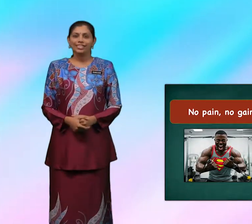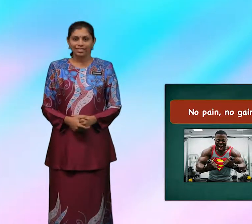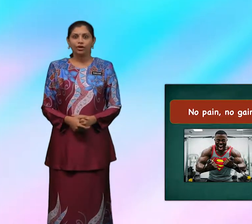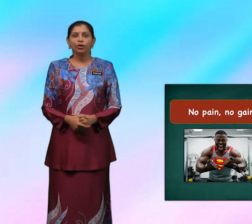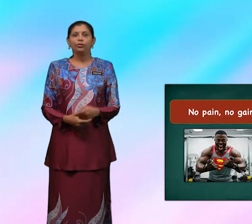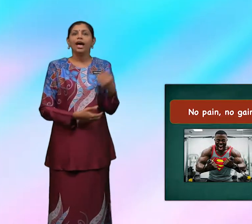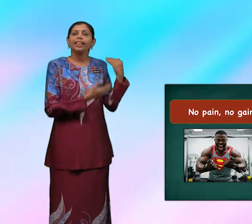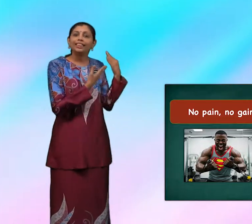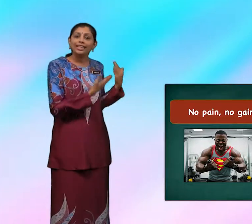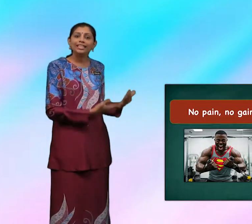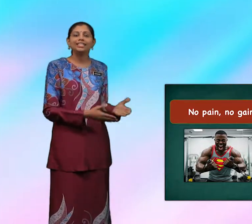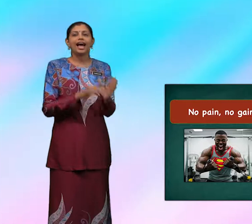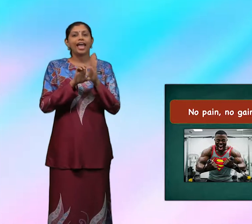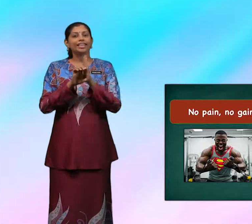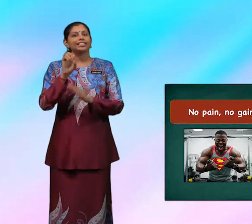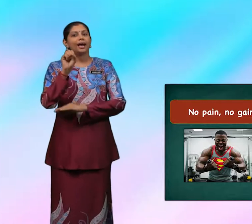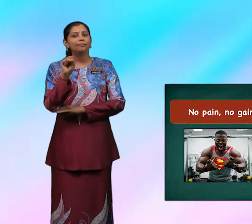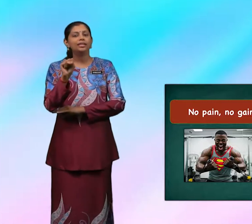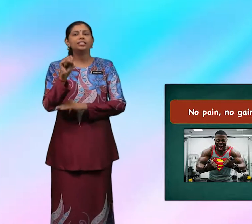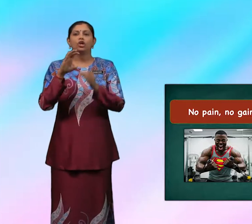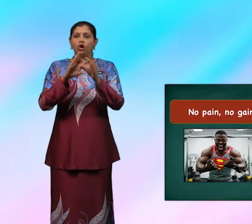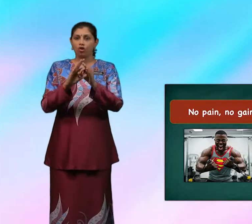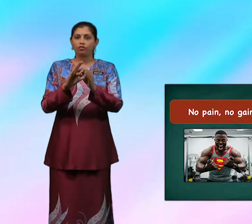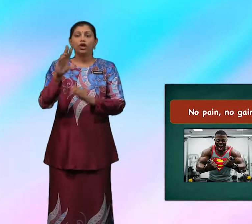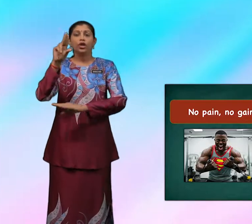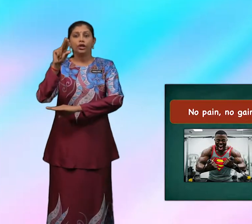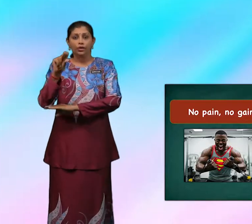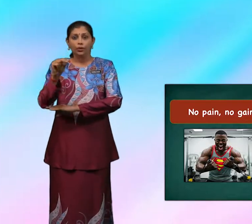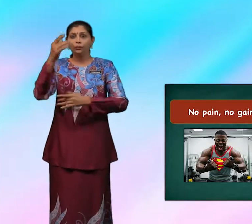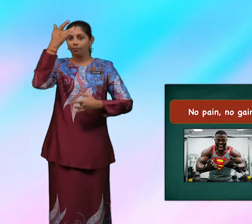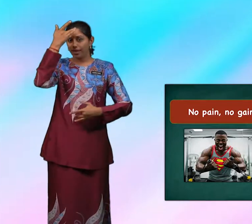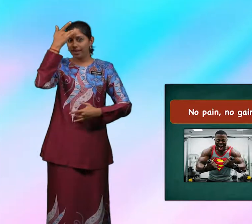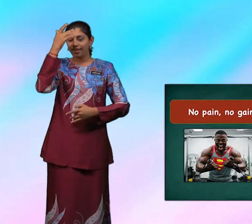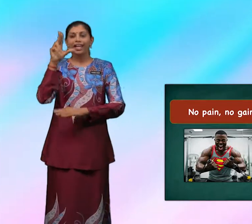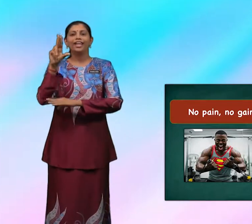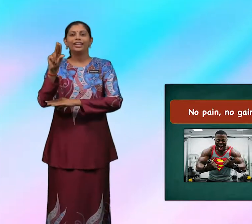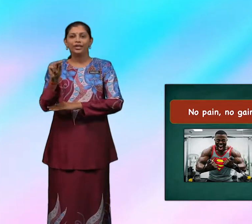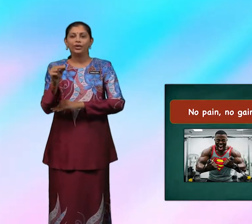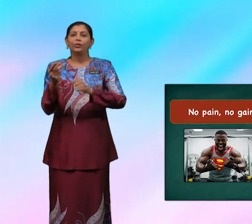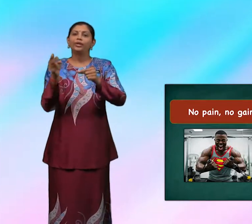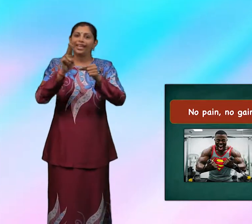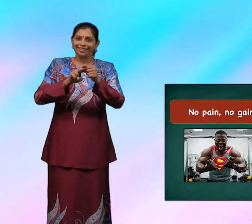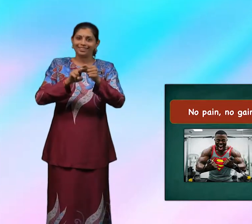So, these are examples of no pain, no gain.